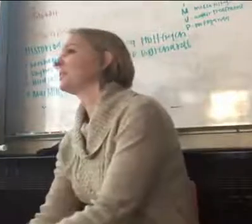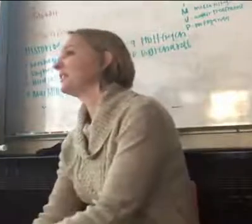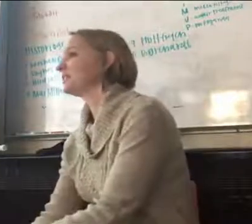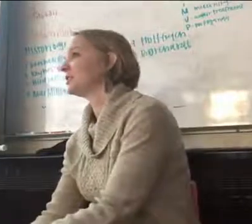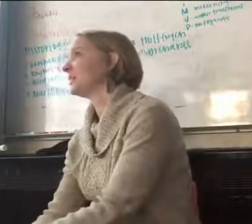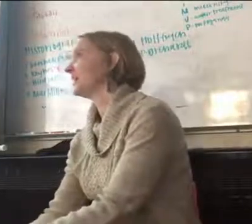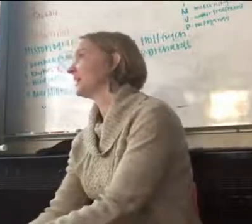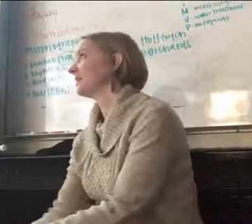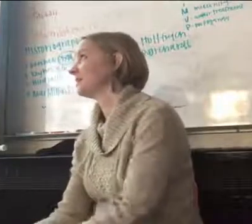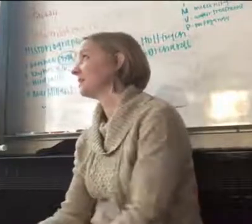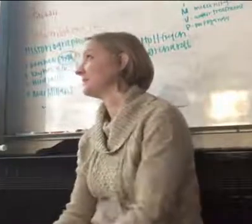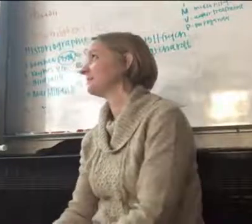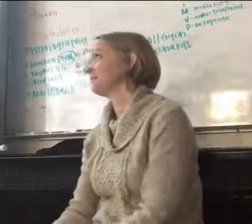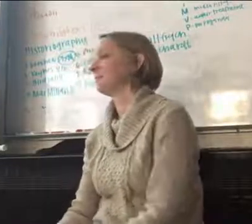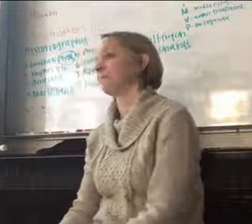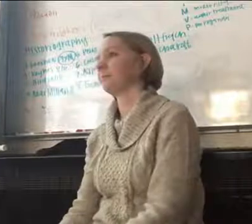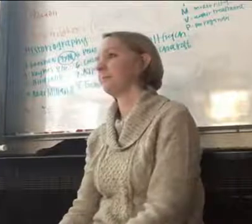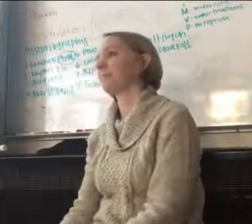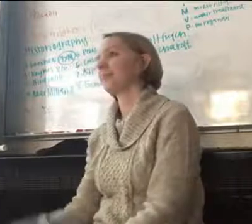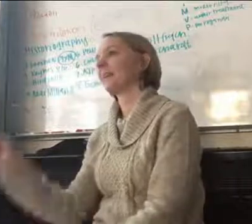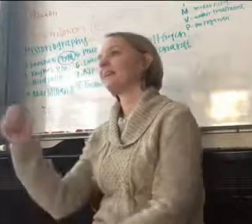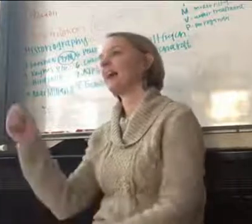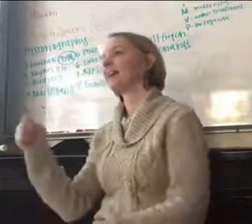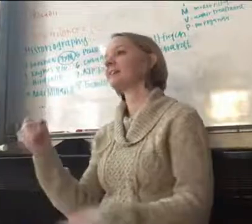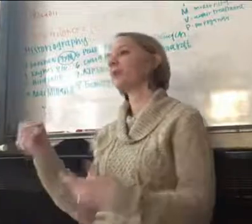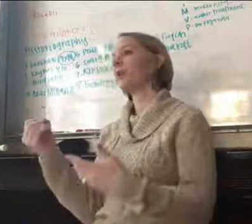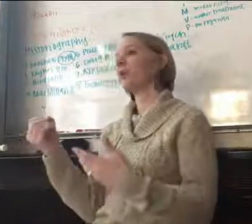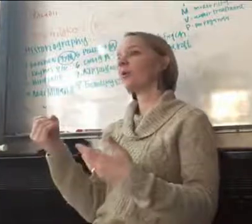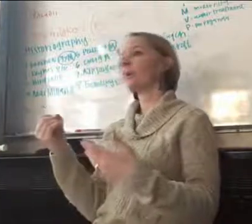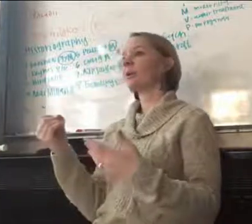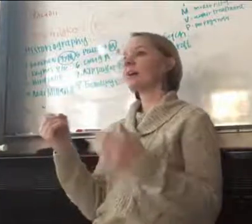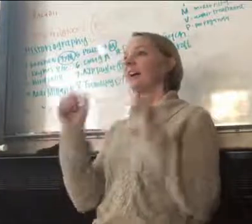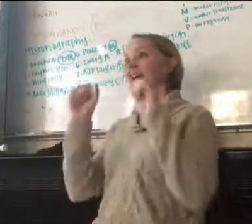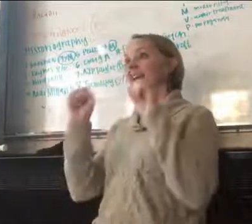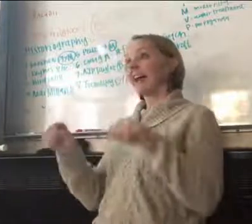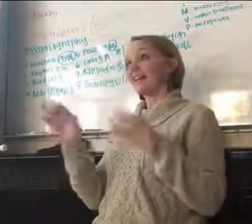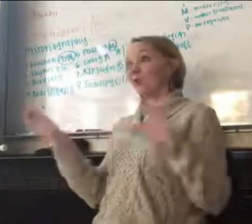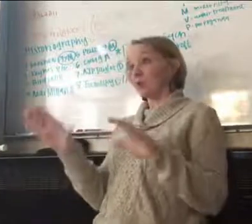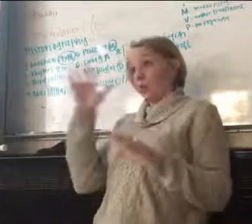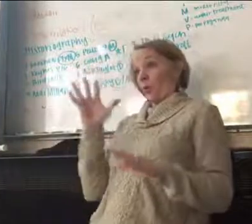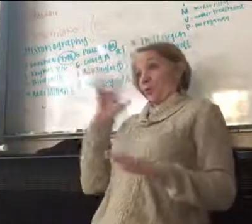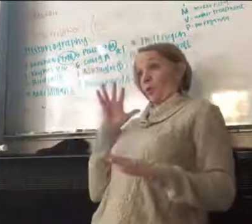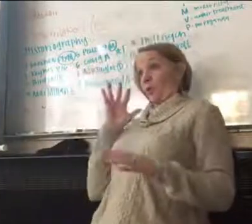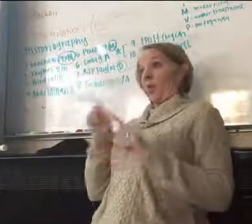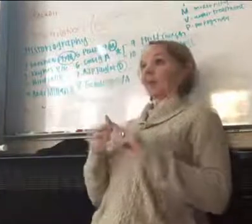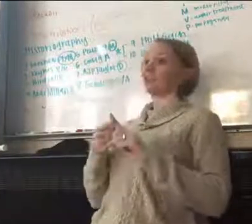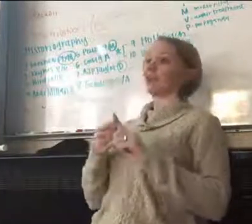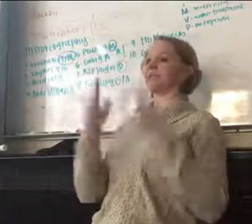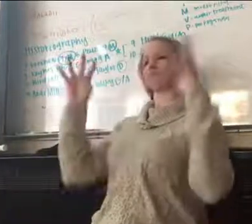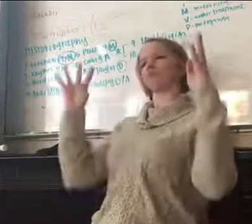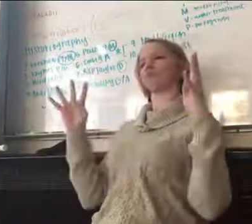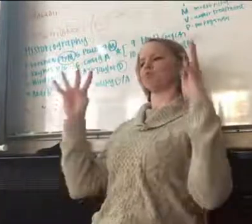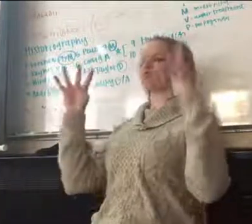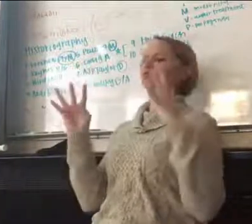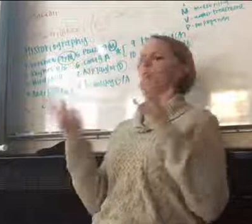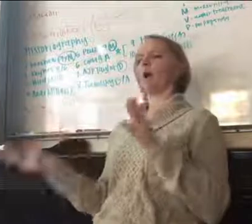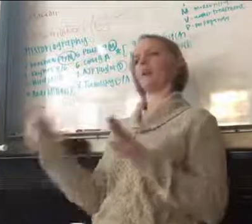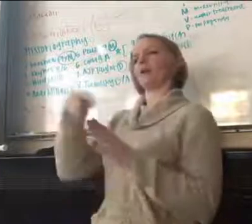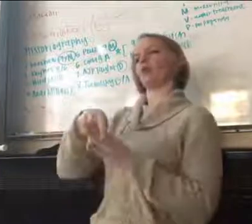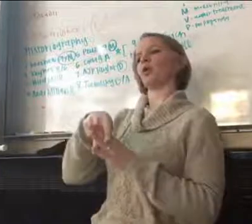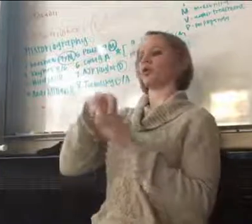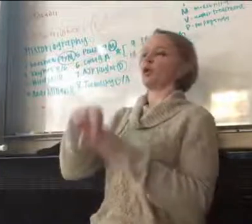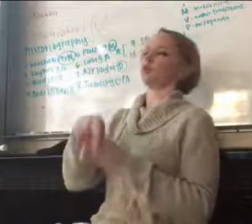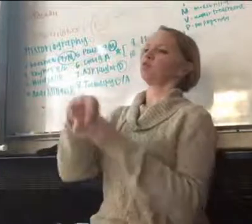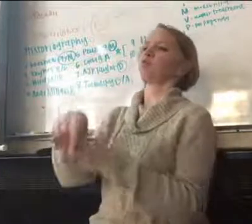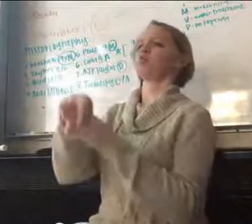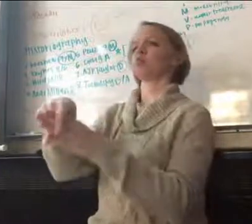It was just an easier way to kill everyone. Yeah, so can you do the old school way of like being chivalrous and mounting your horse and then going forward